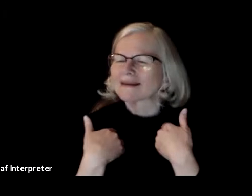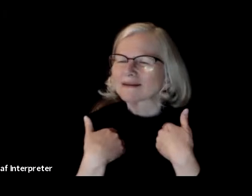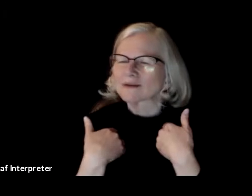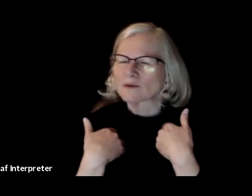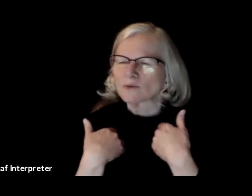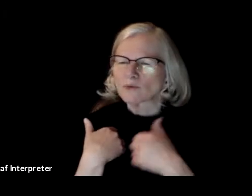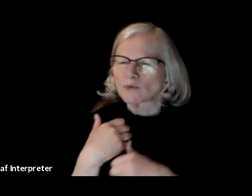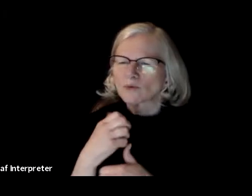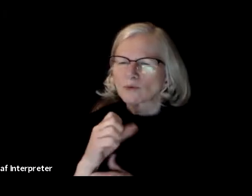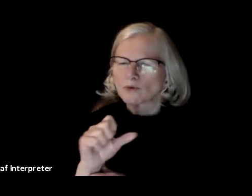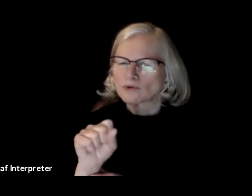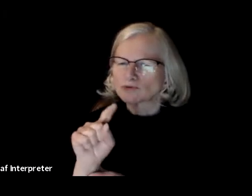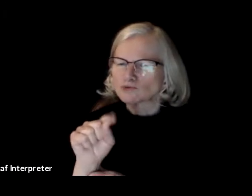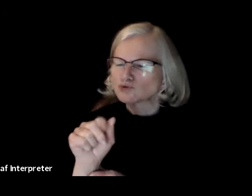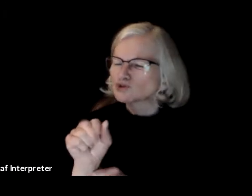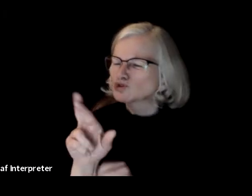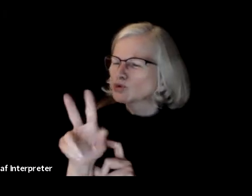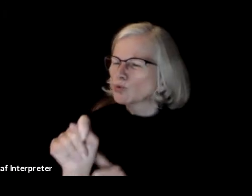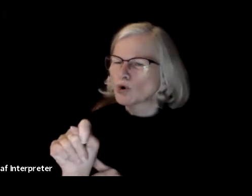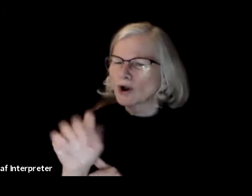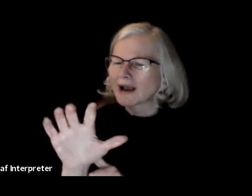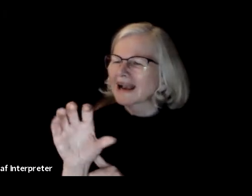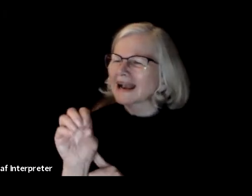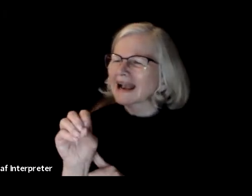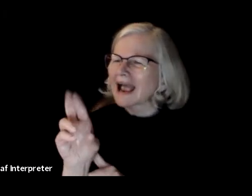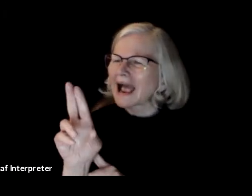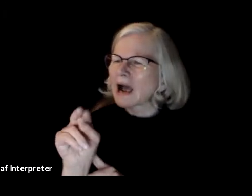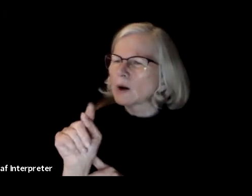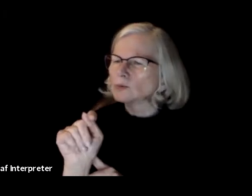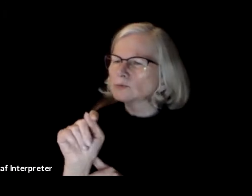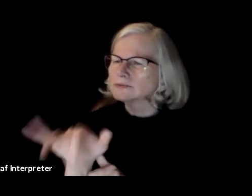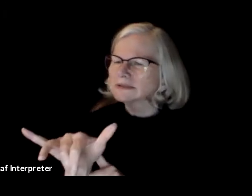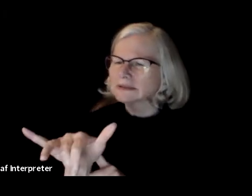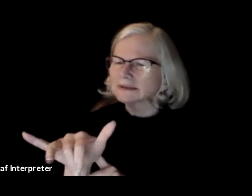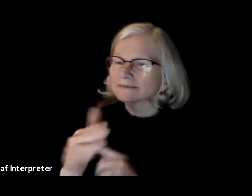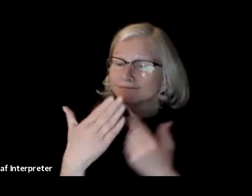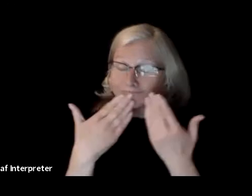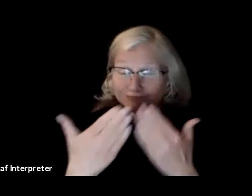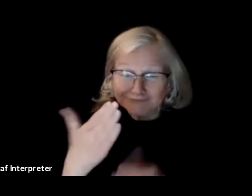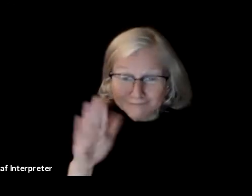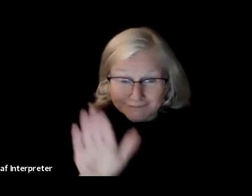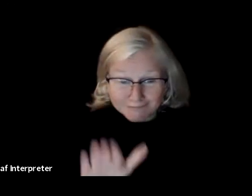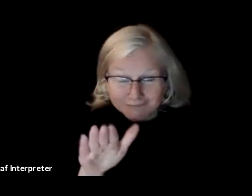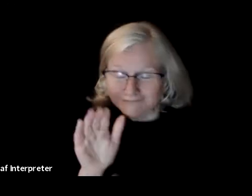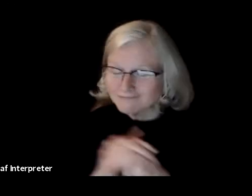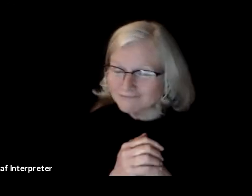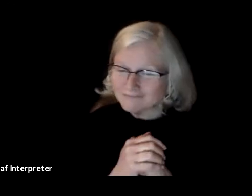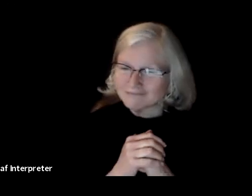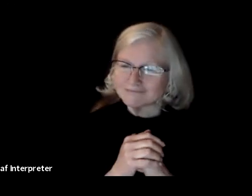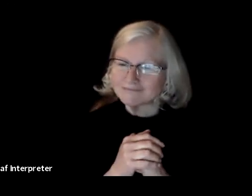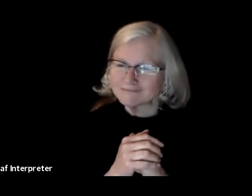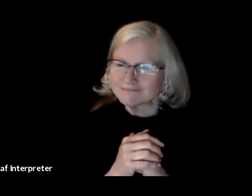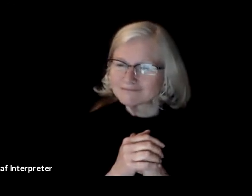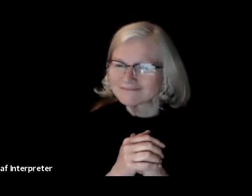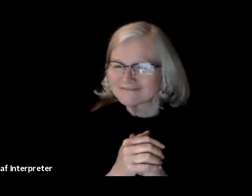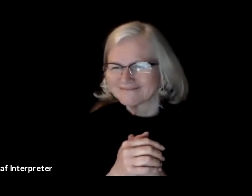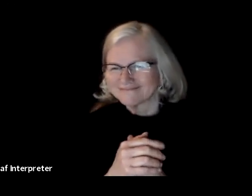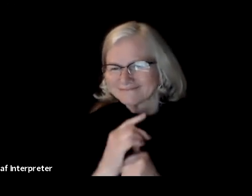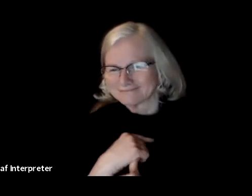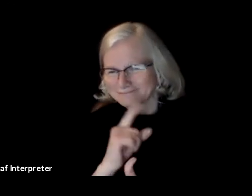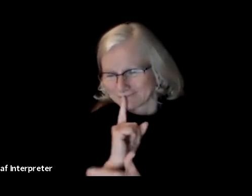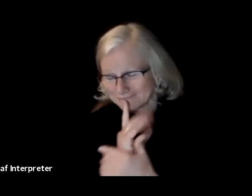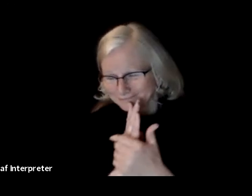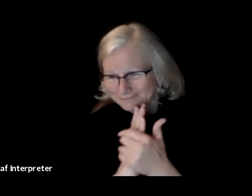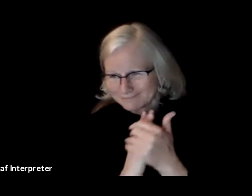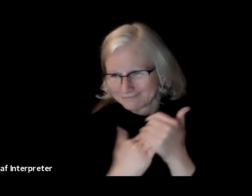Good afternoon, and thank you, Patty and Gail and Commissioner Malcolm and Lindsay. It's humbling to be here today to represent colleagues